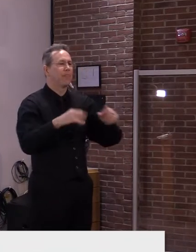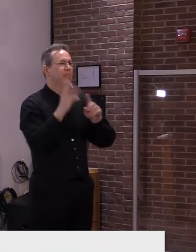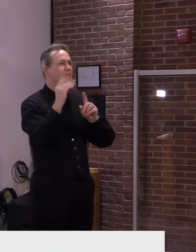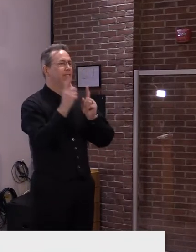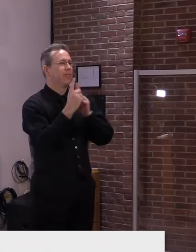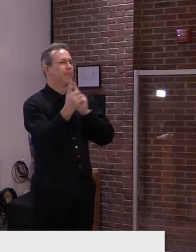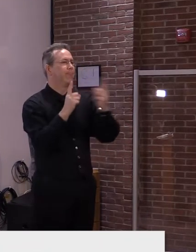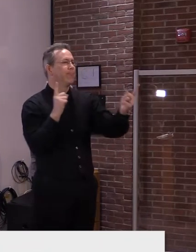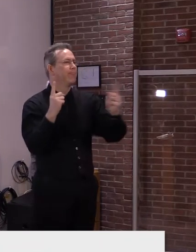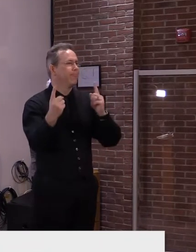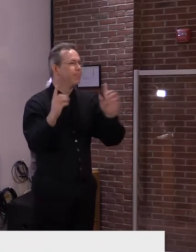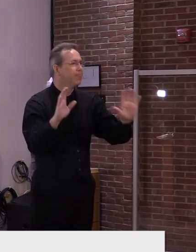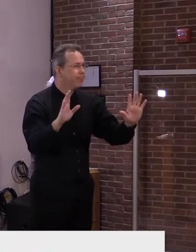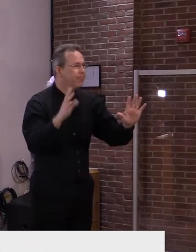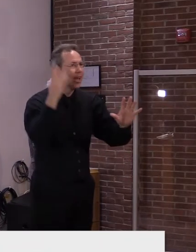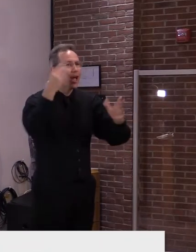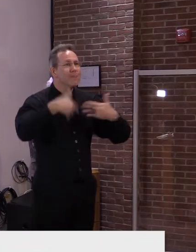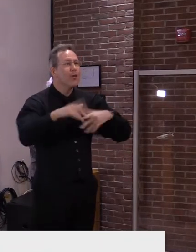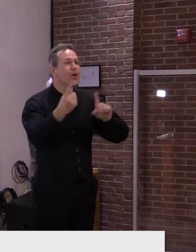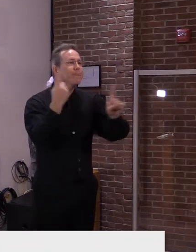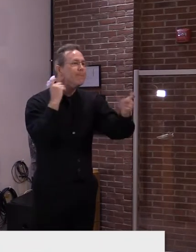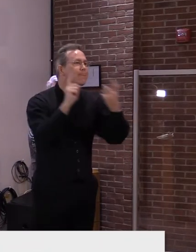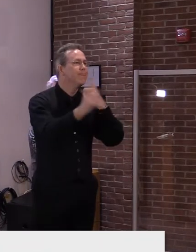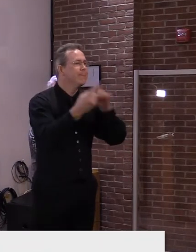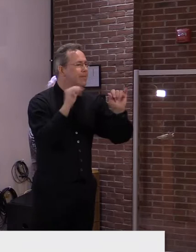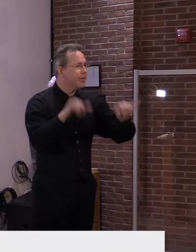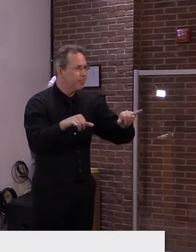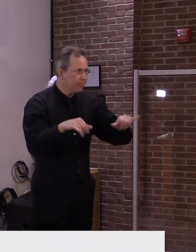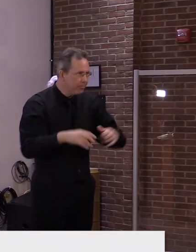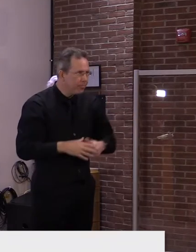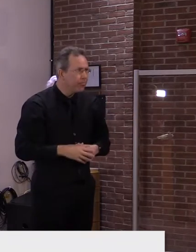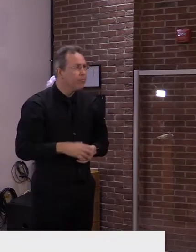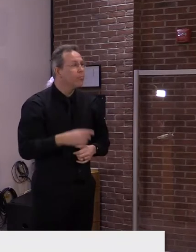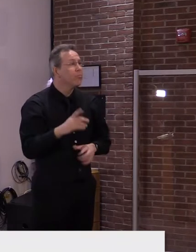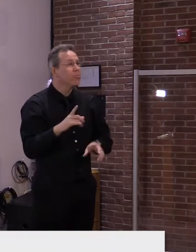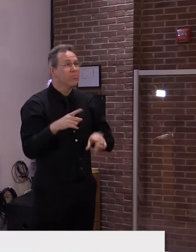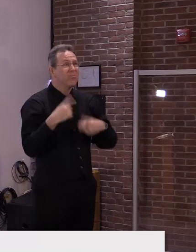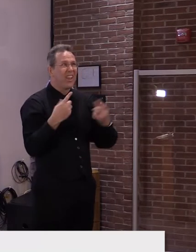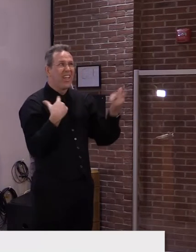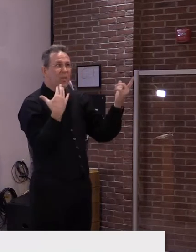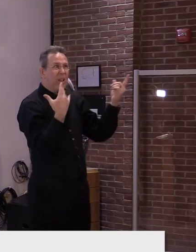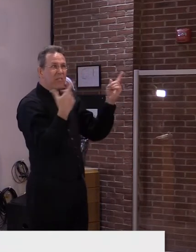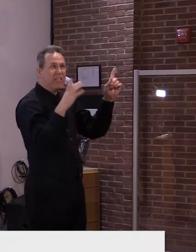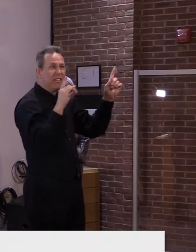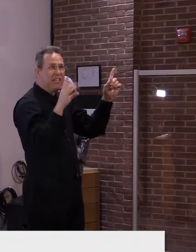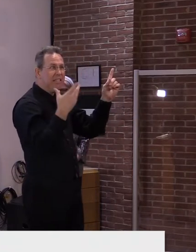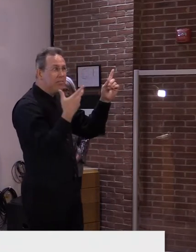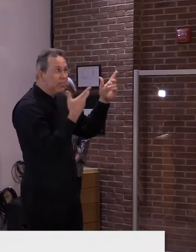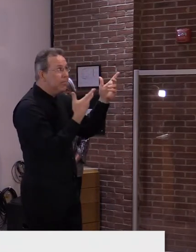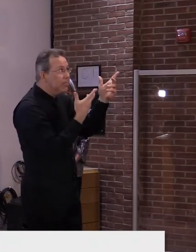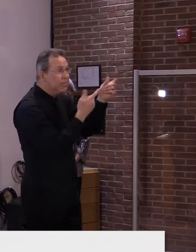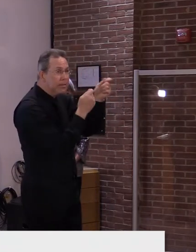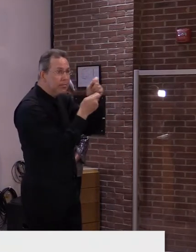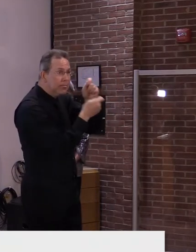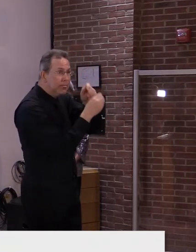So we have been, you know, looking for this kind of guidance for quite some time now. you've heard all of the